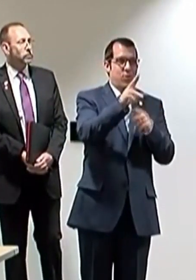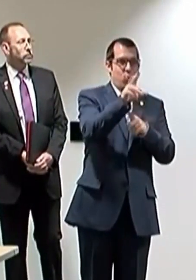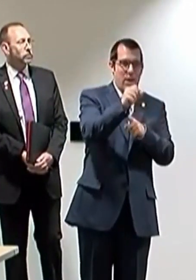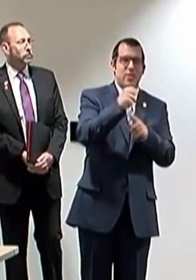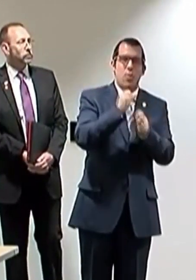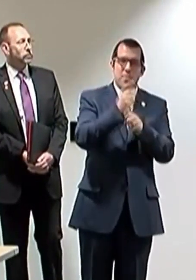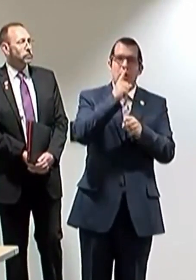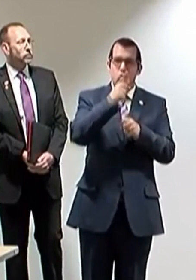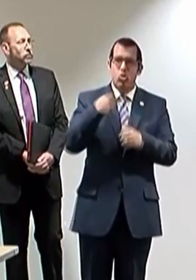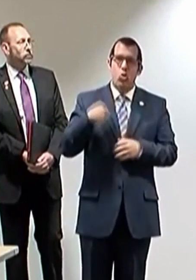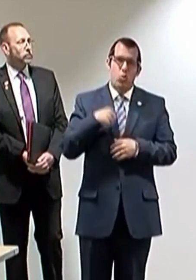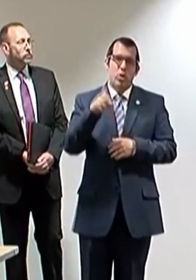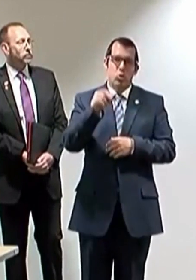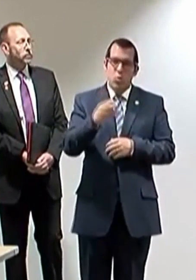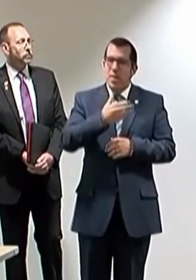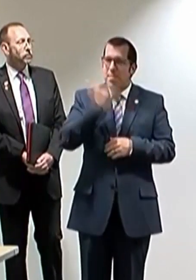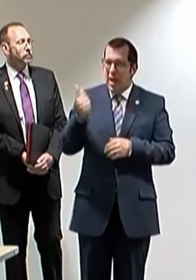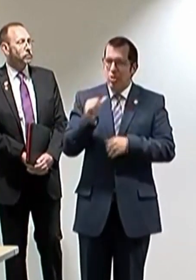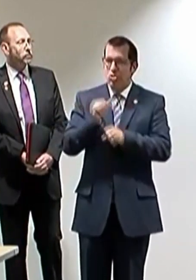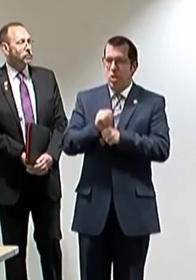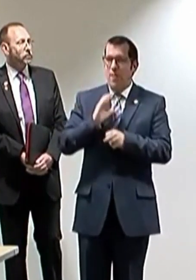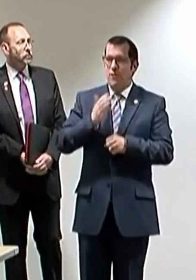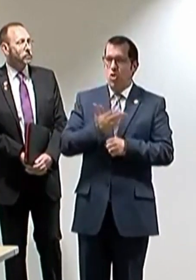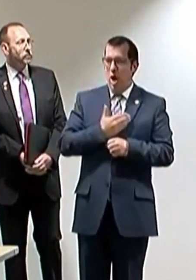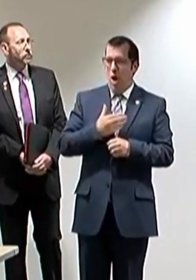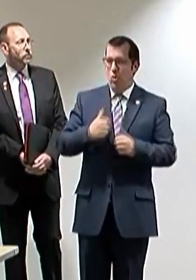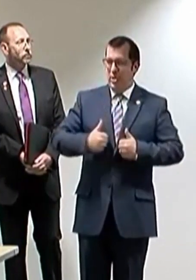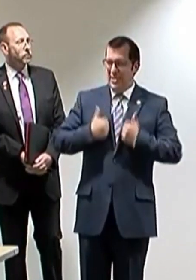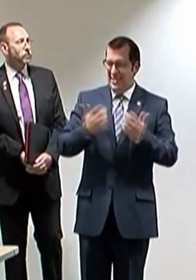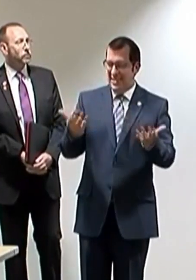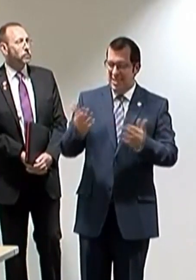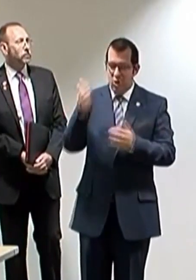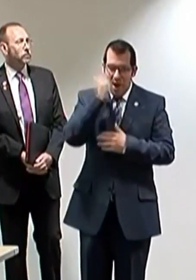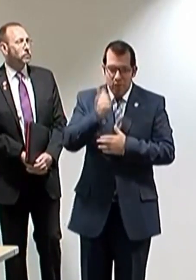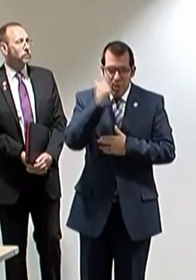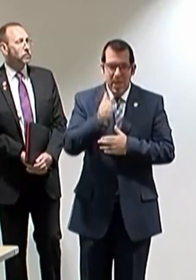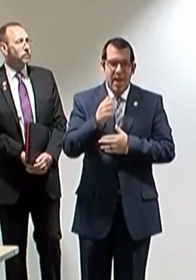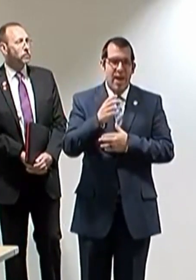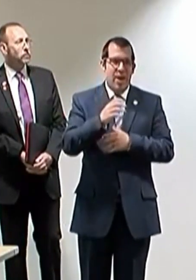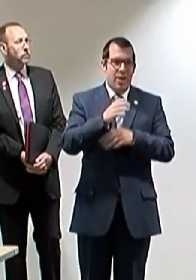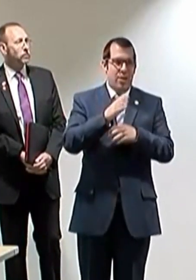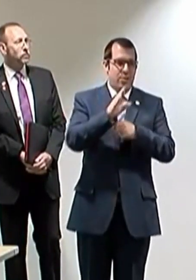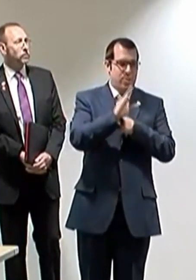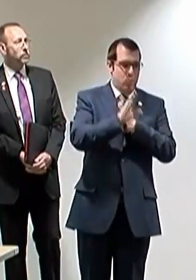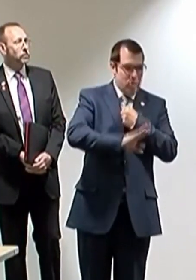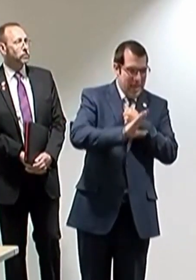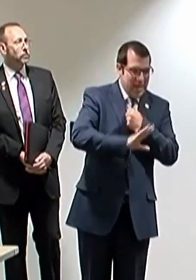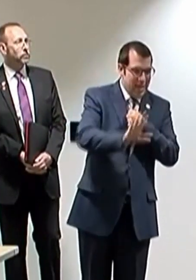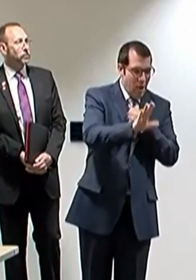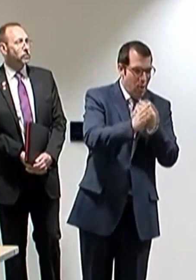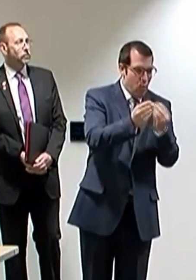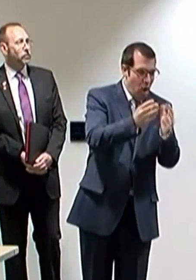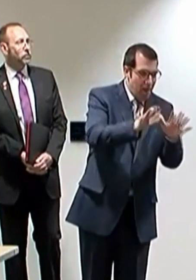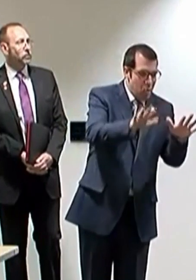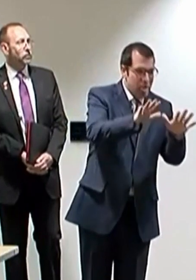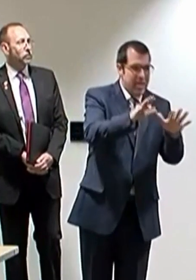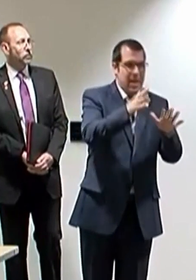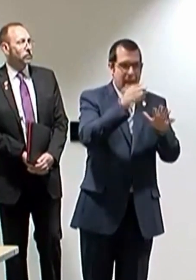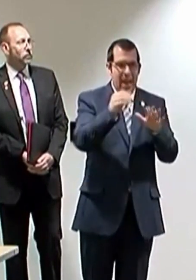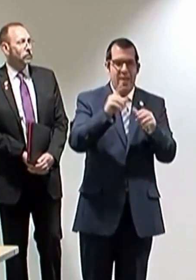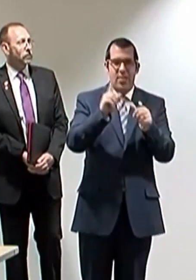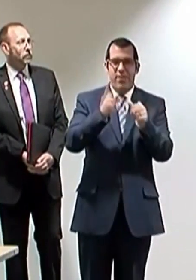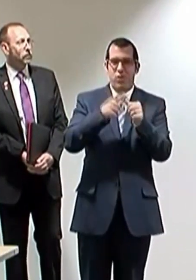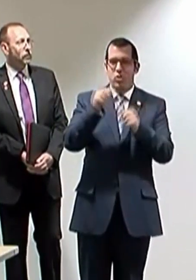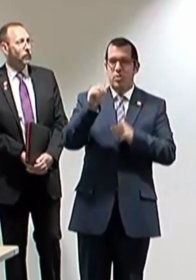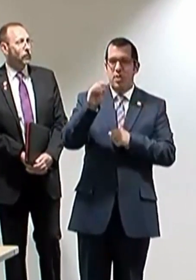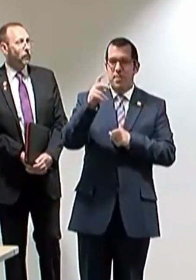sure that we do the best job for our citizens every day in protecting property as well as respecting the First Amendment. In